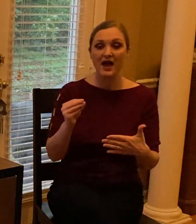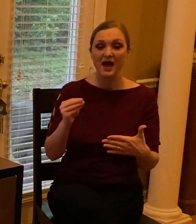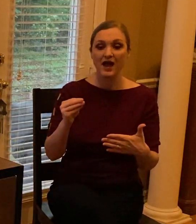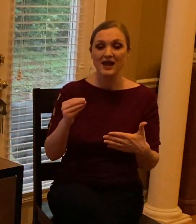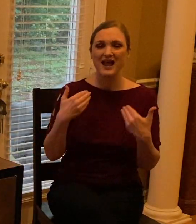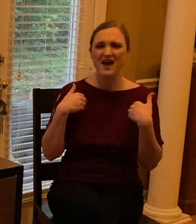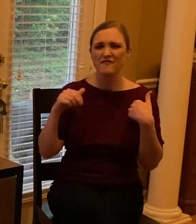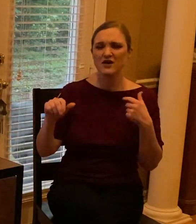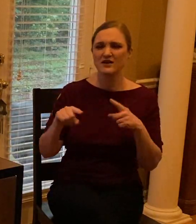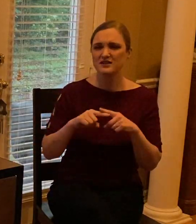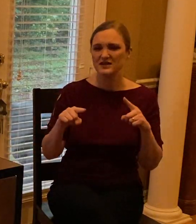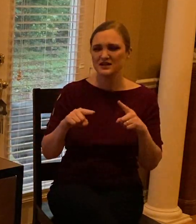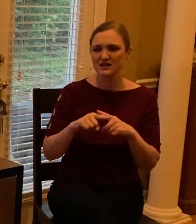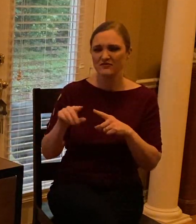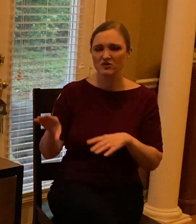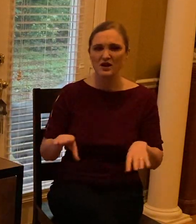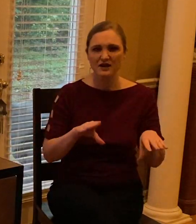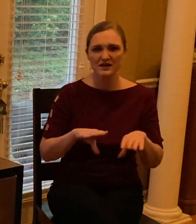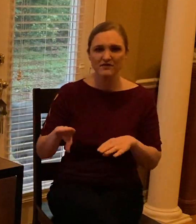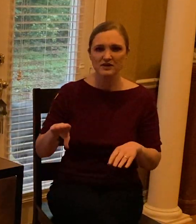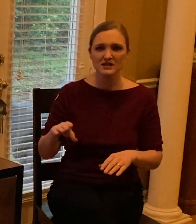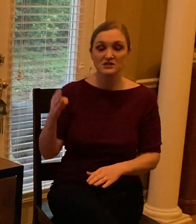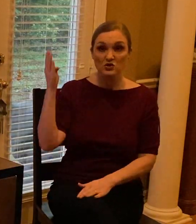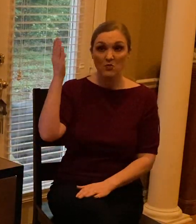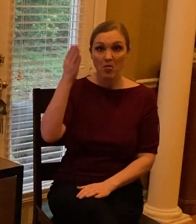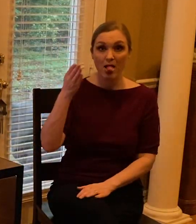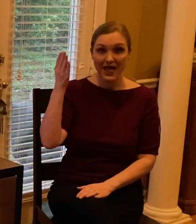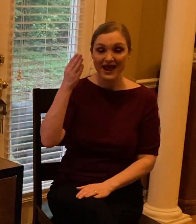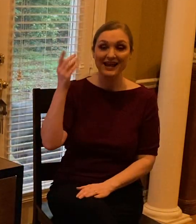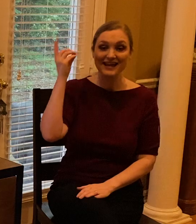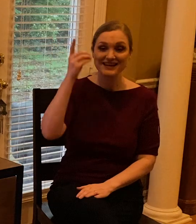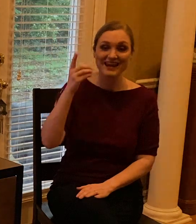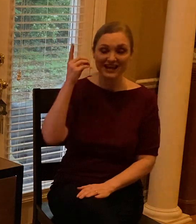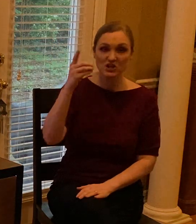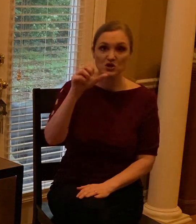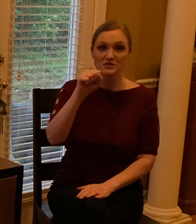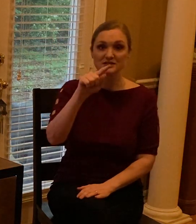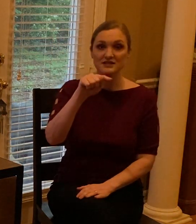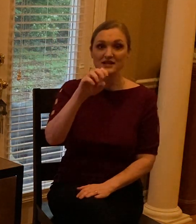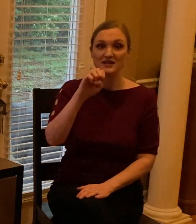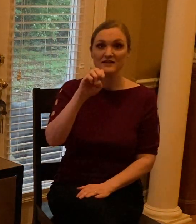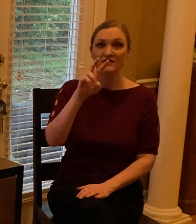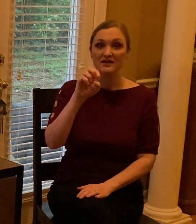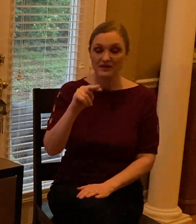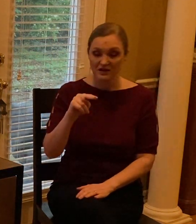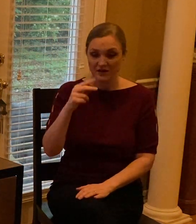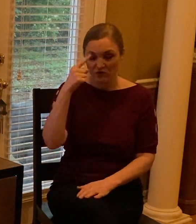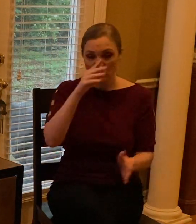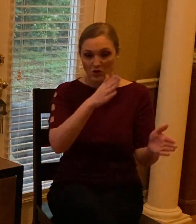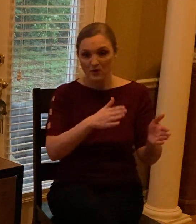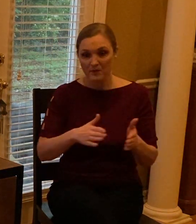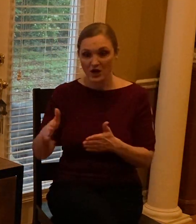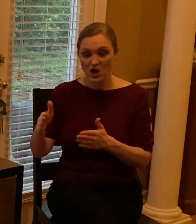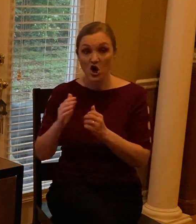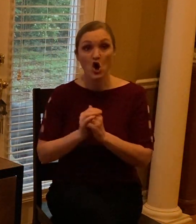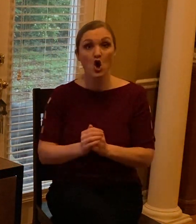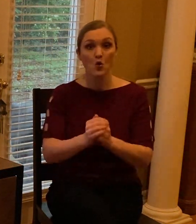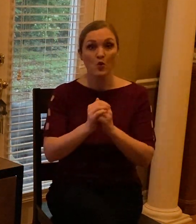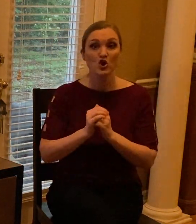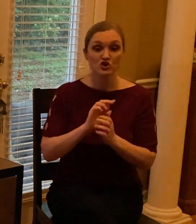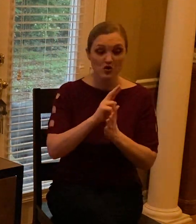other activities. To Blake and Daniel and Stephen for planning and preparing our worship